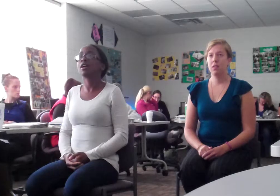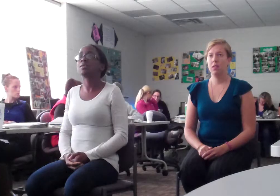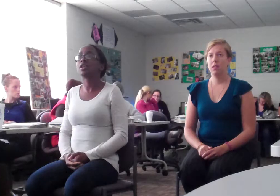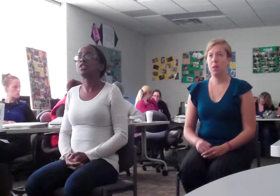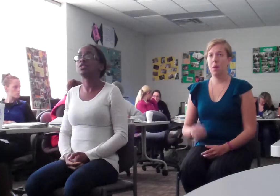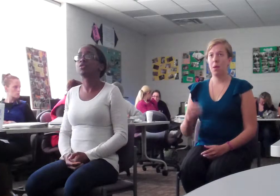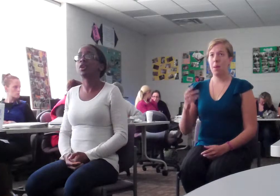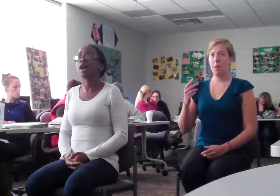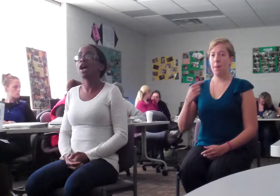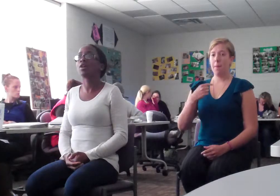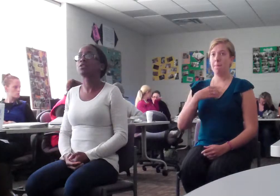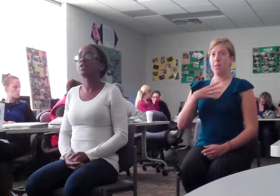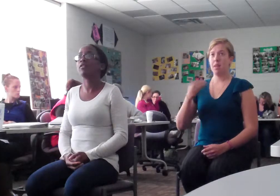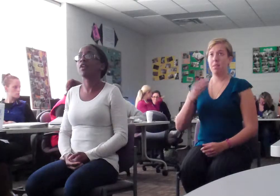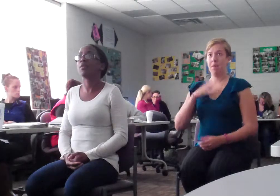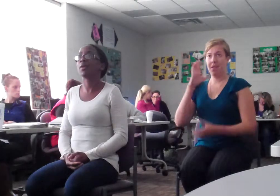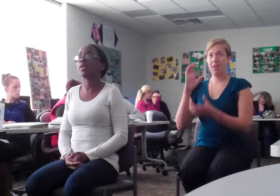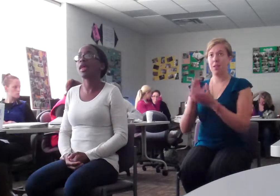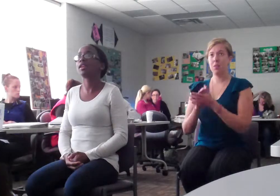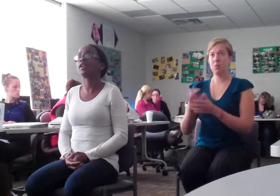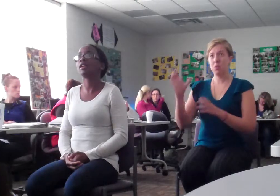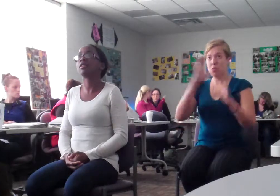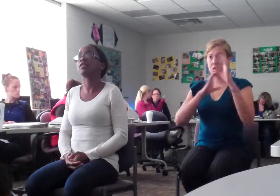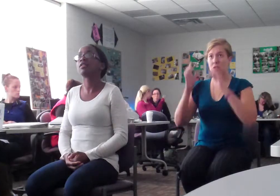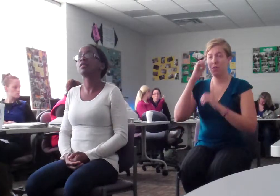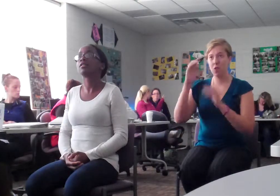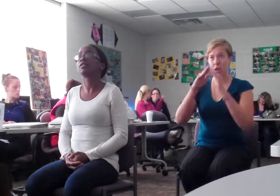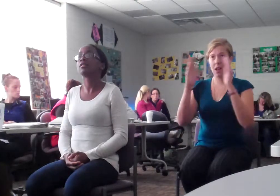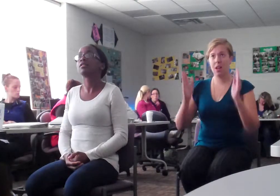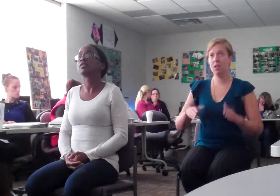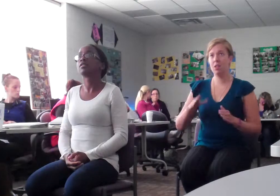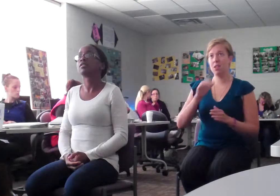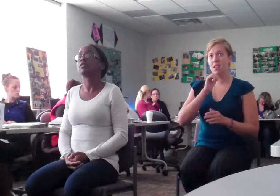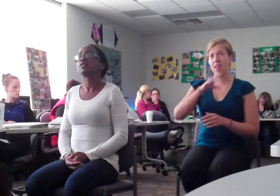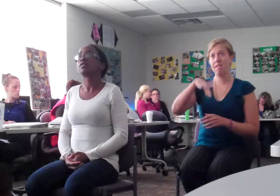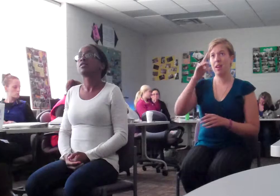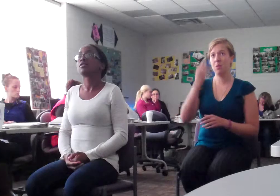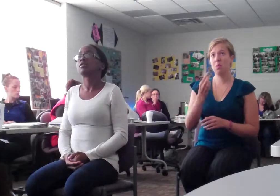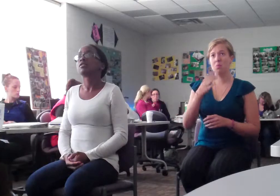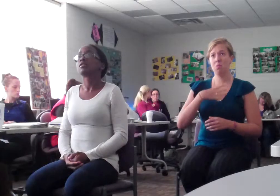Me and my husband are searching for a house. We haven't found one that we like yet.